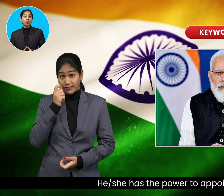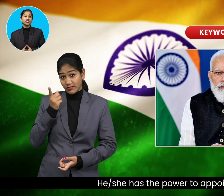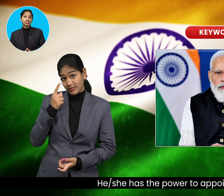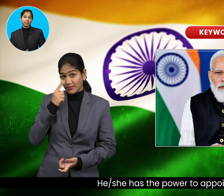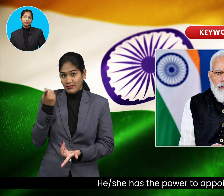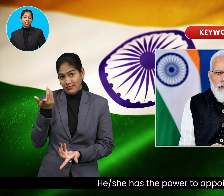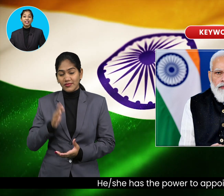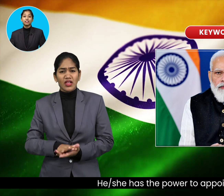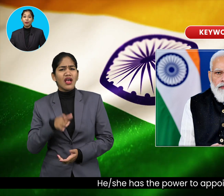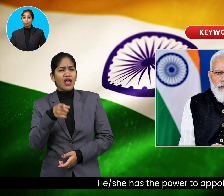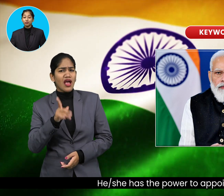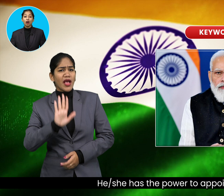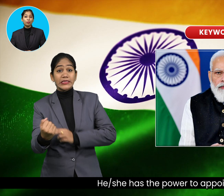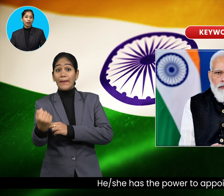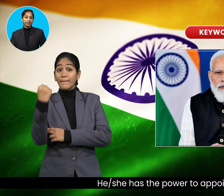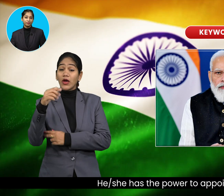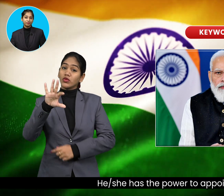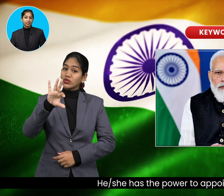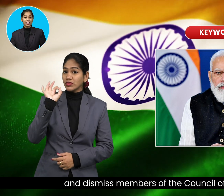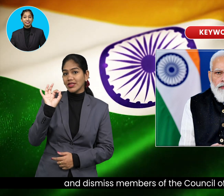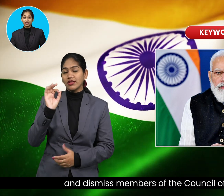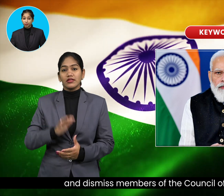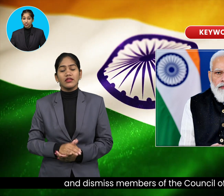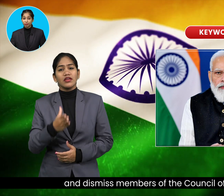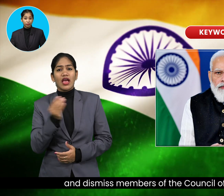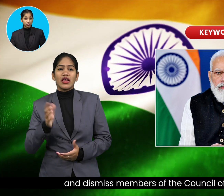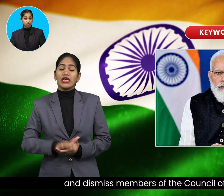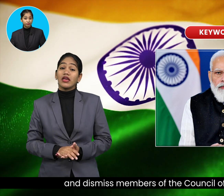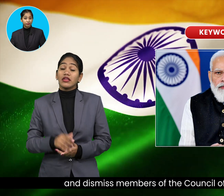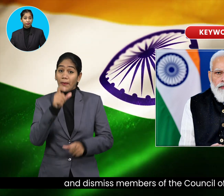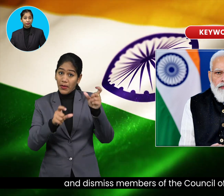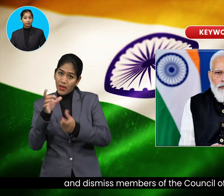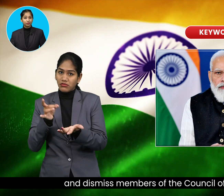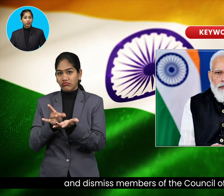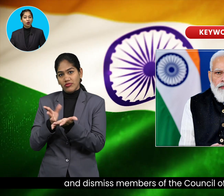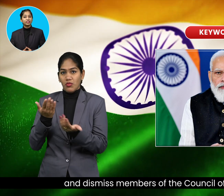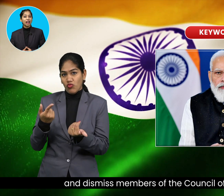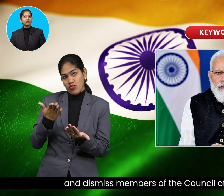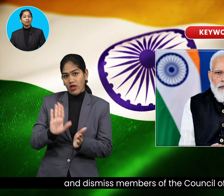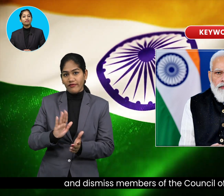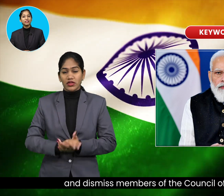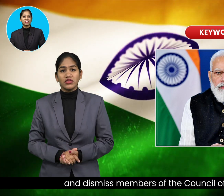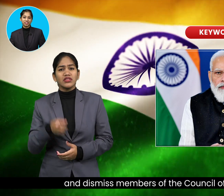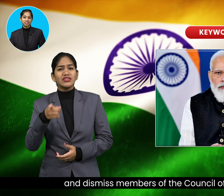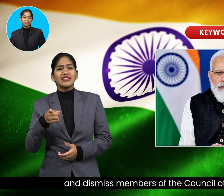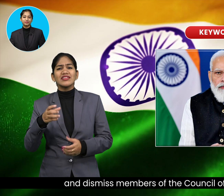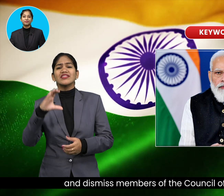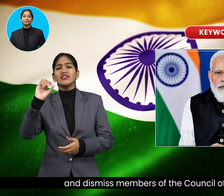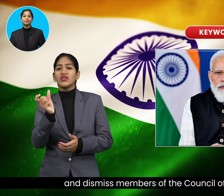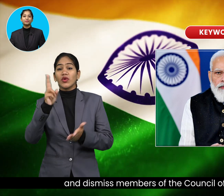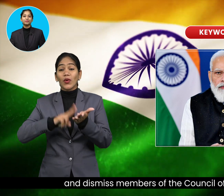He or she has the power to appoint and dismiss members of the Council of